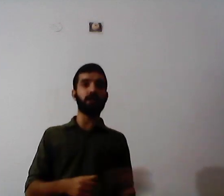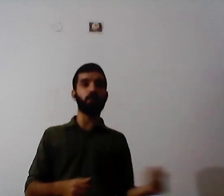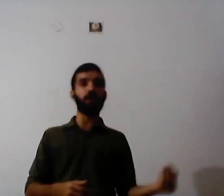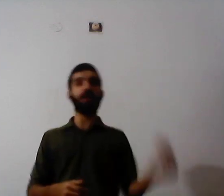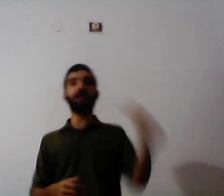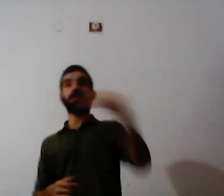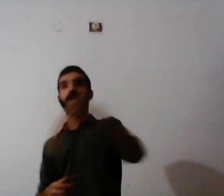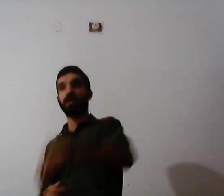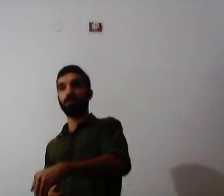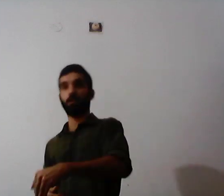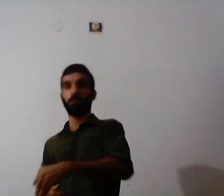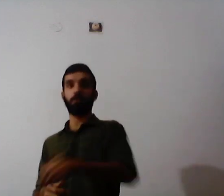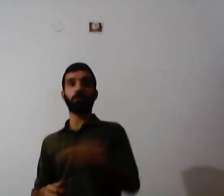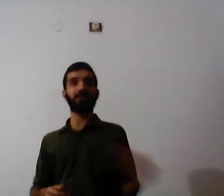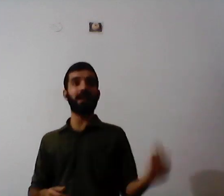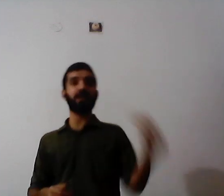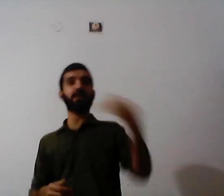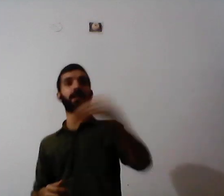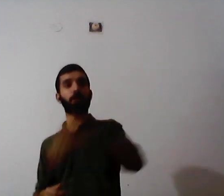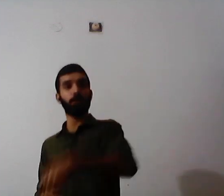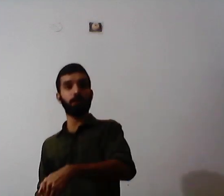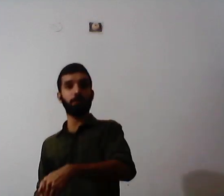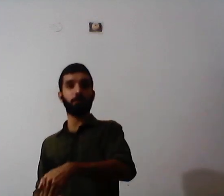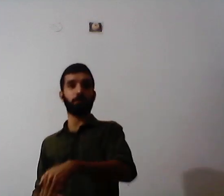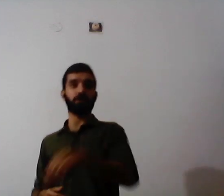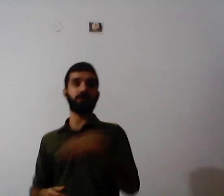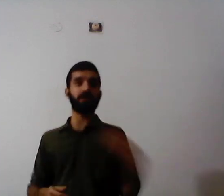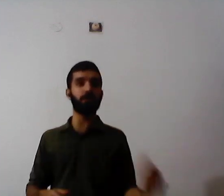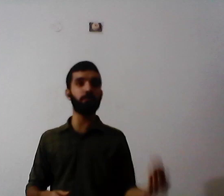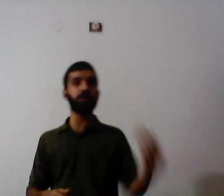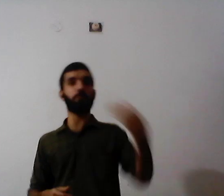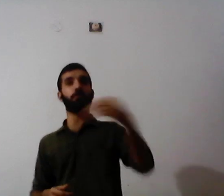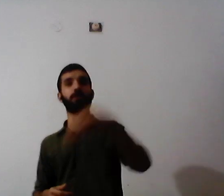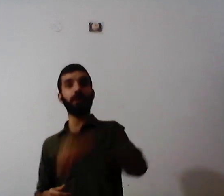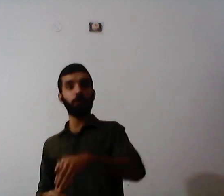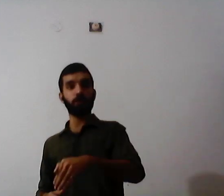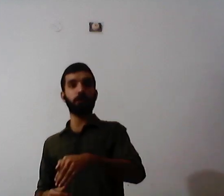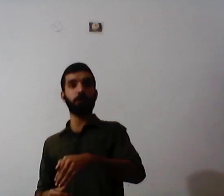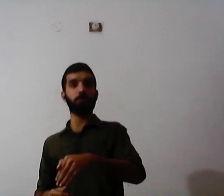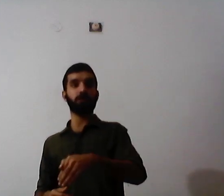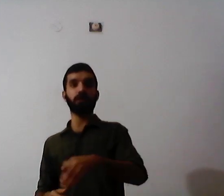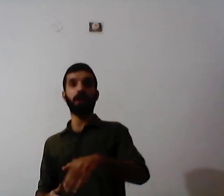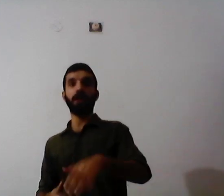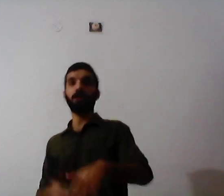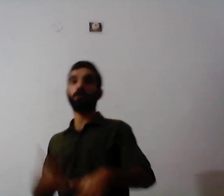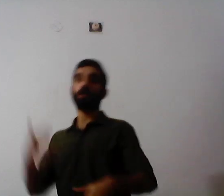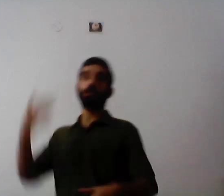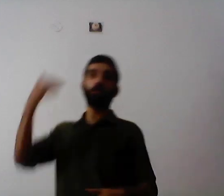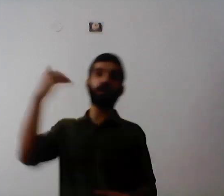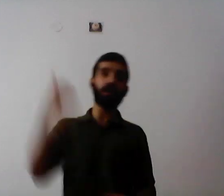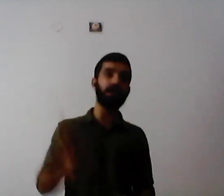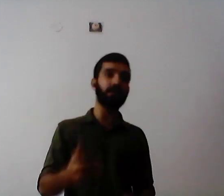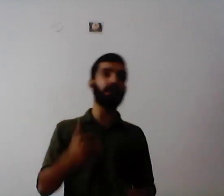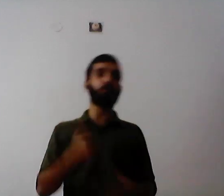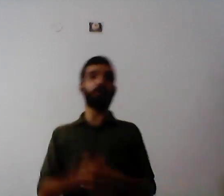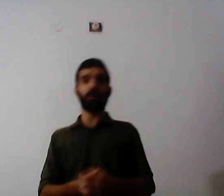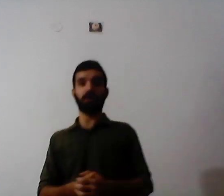will get dissolved because that is the endothermic process. System will support the endothermic process in order to decrease the temperature, in